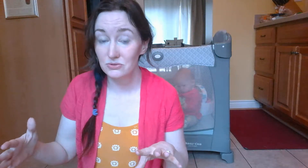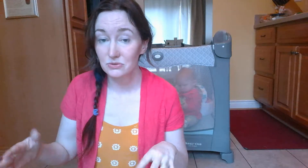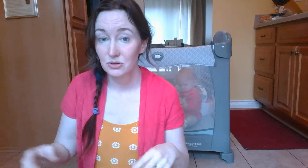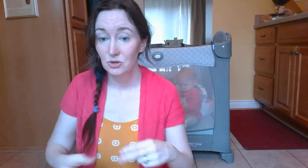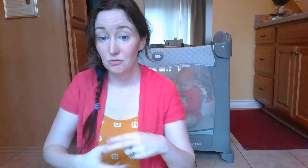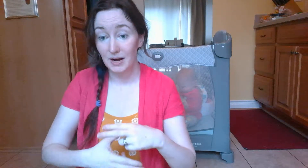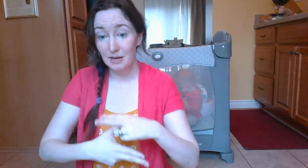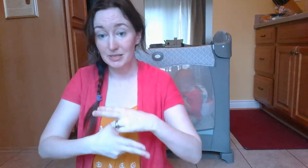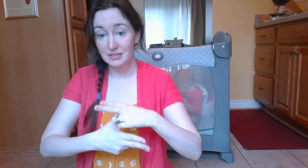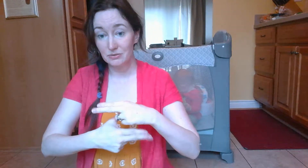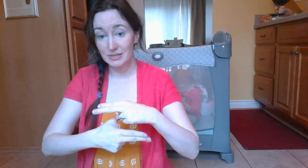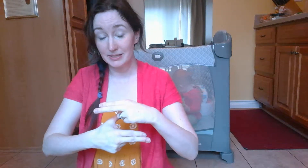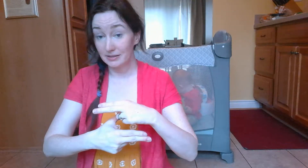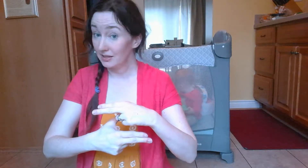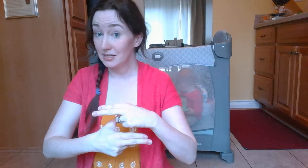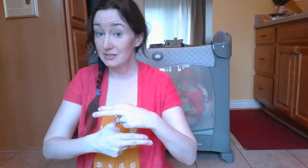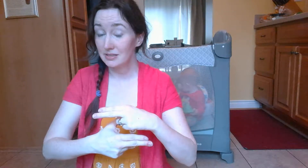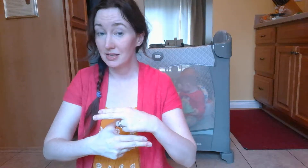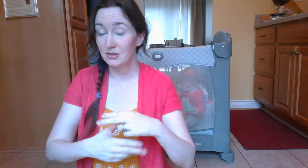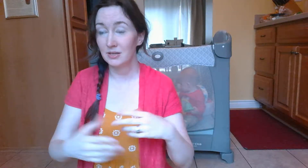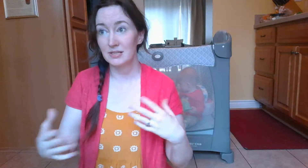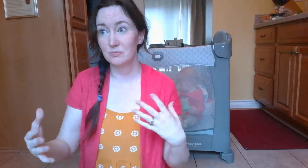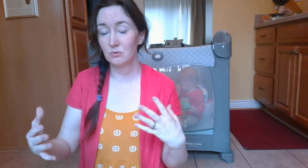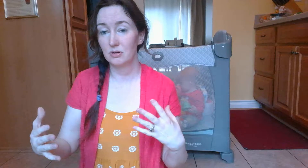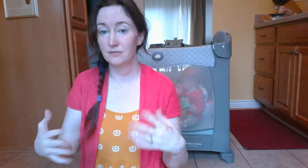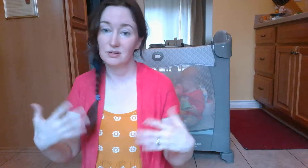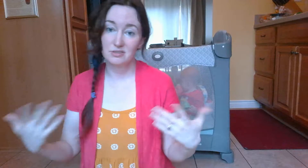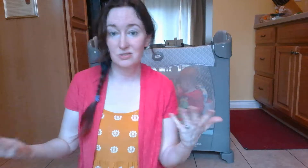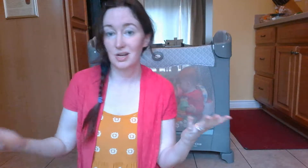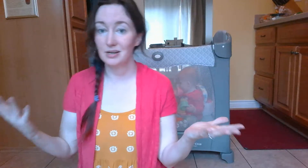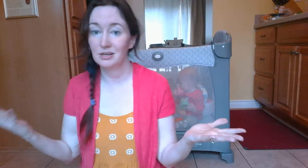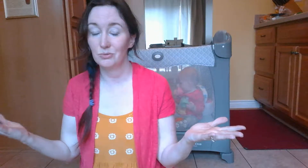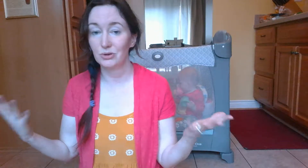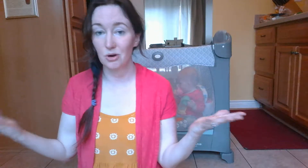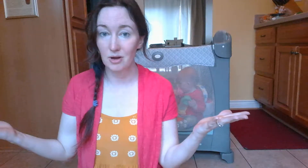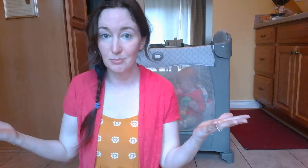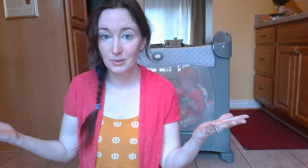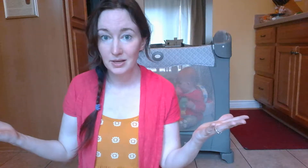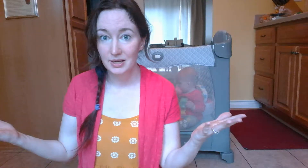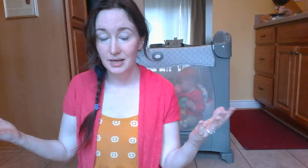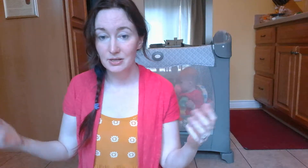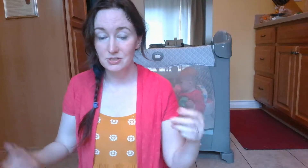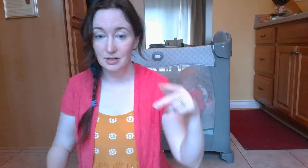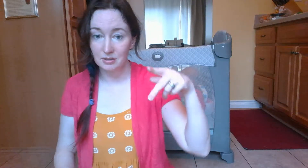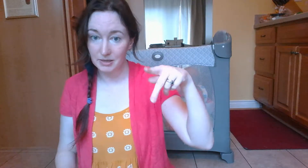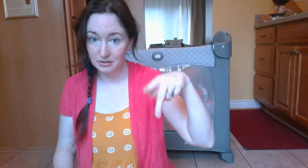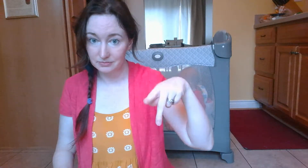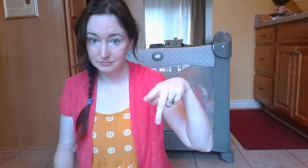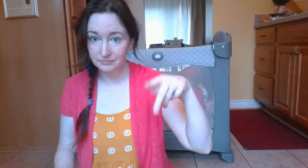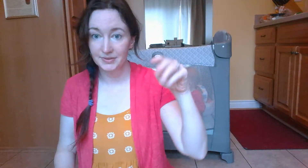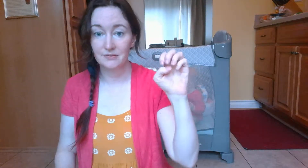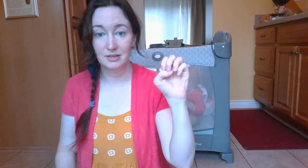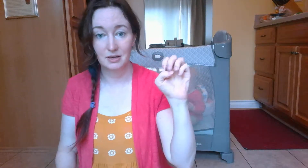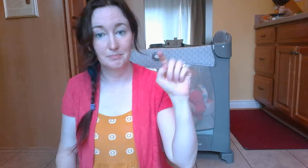adults, rabbit, we sign like this. And I think that's more if you're just chatting with a grown-up and you're talking about having a